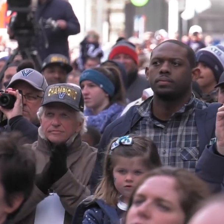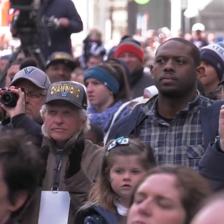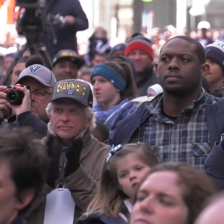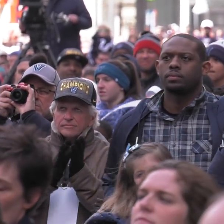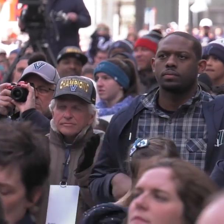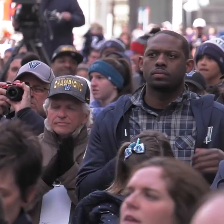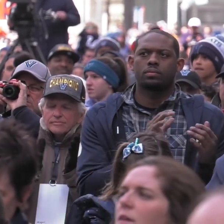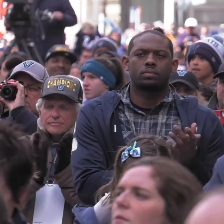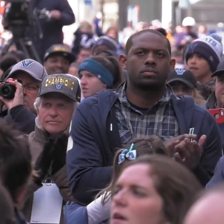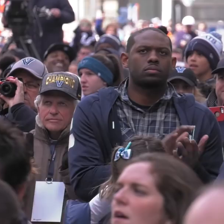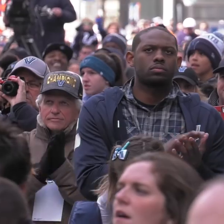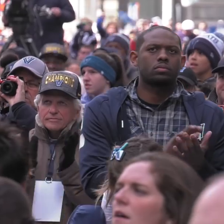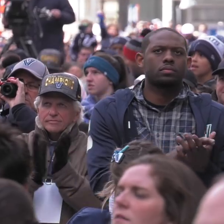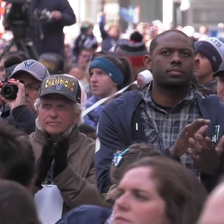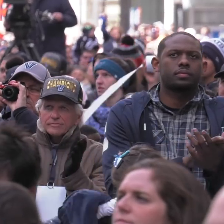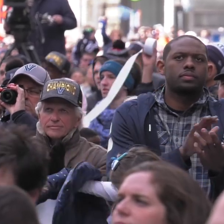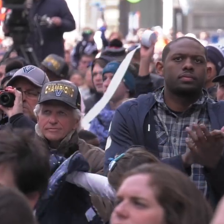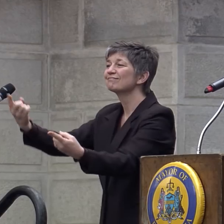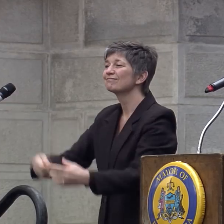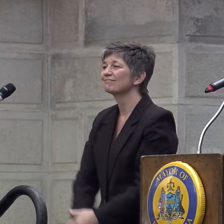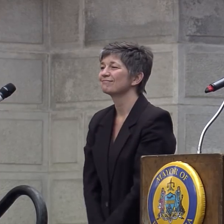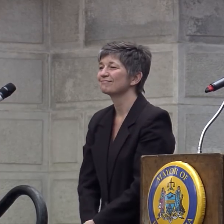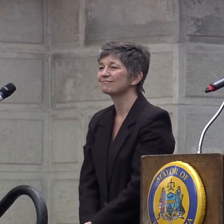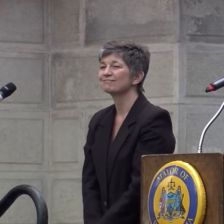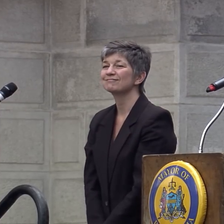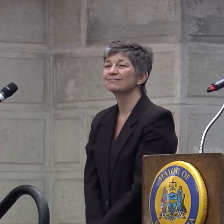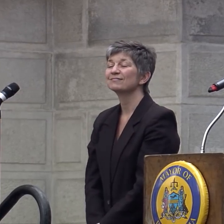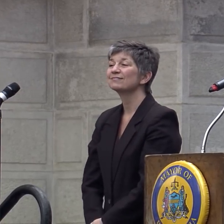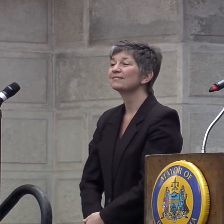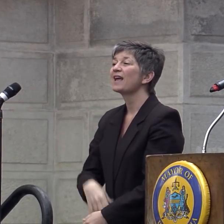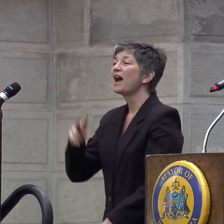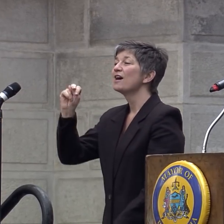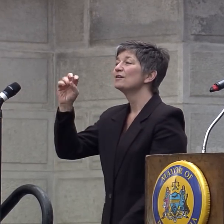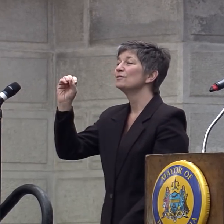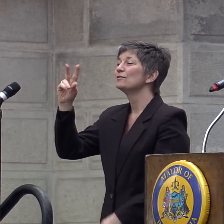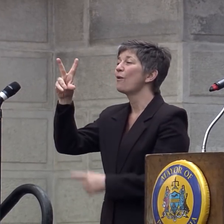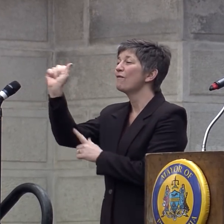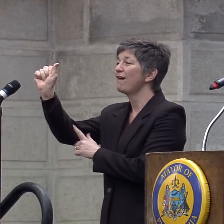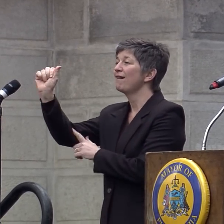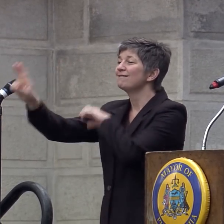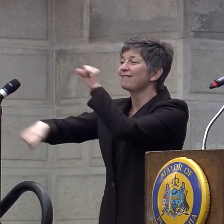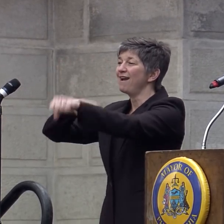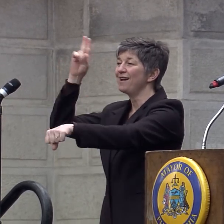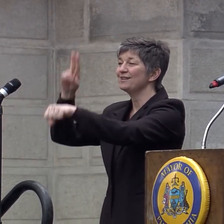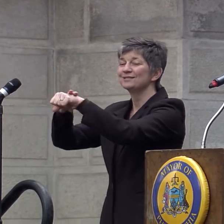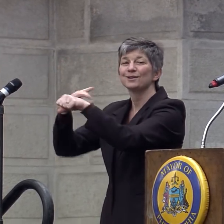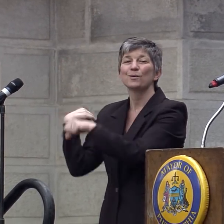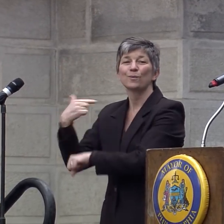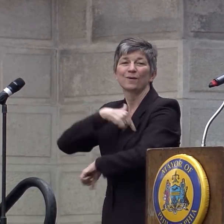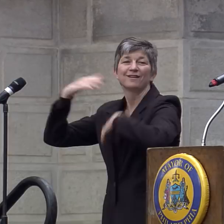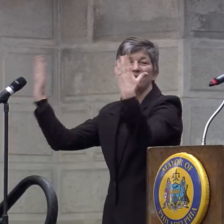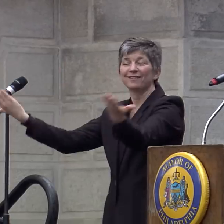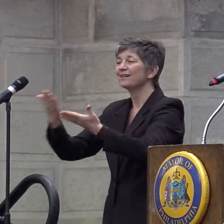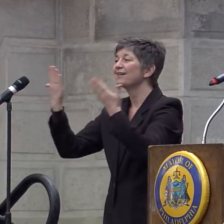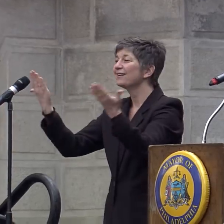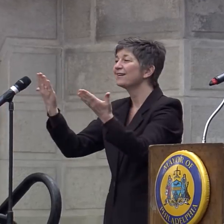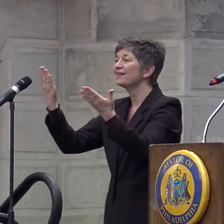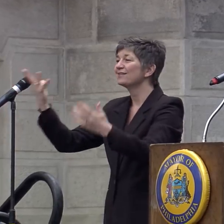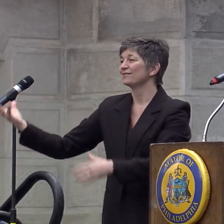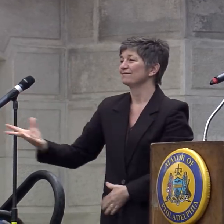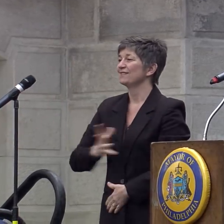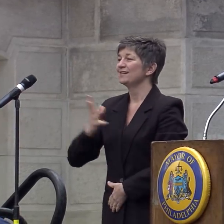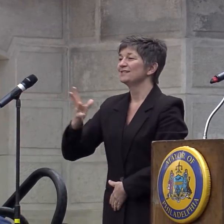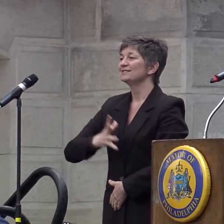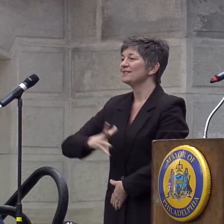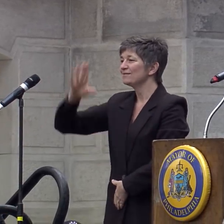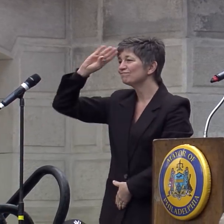best ever played. Nova Nation, we are here to officially